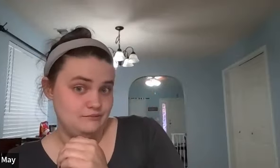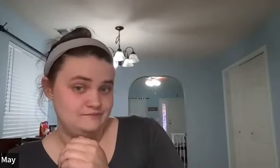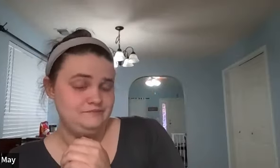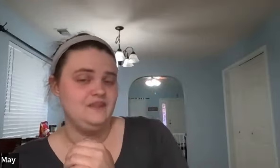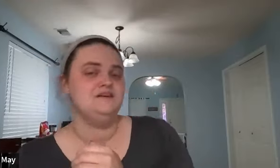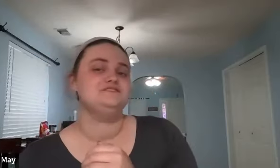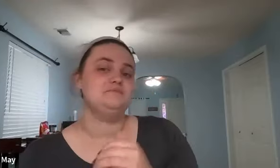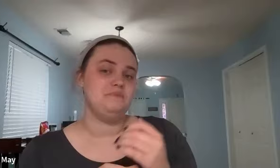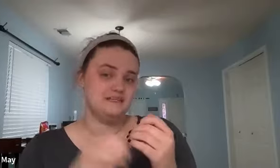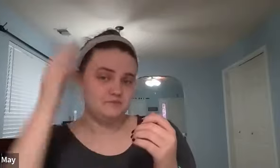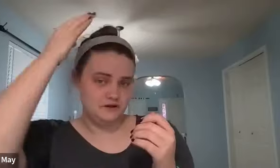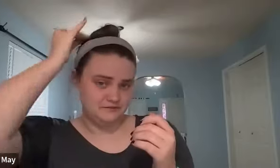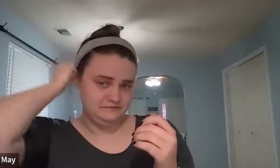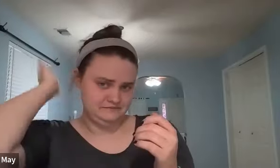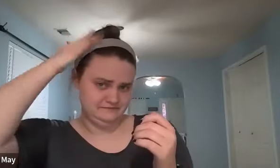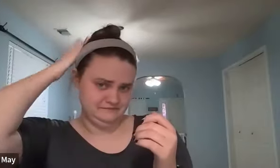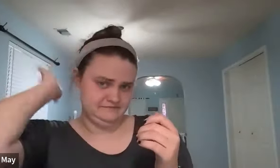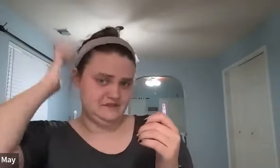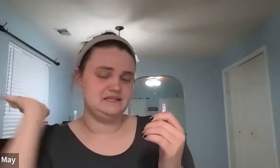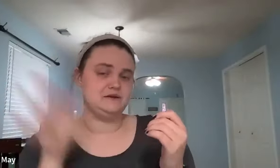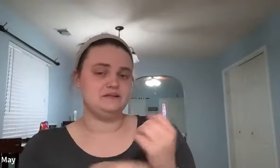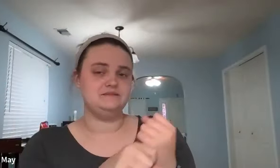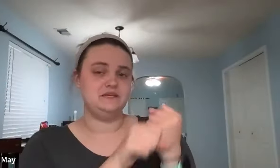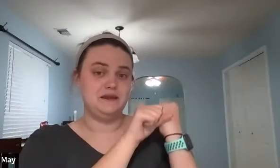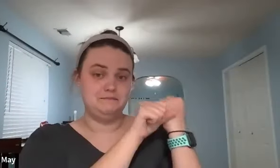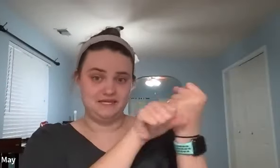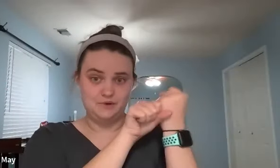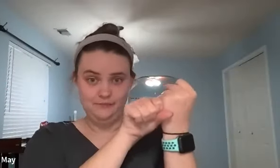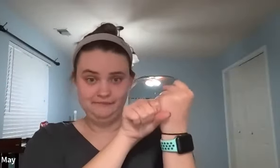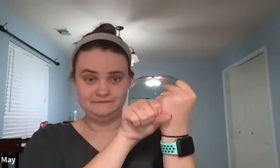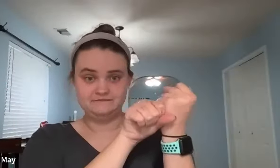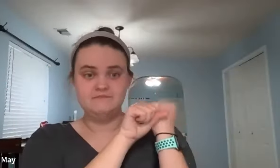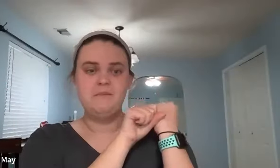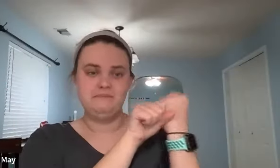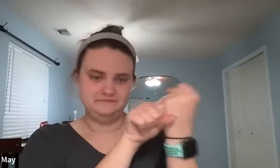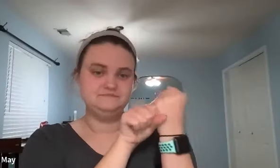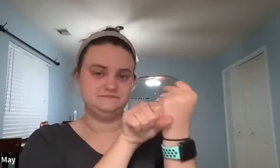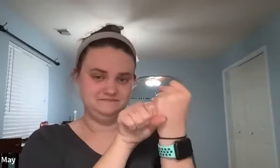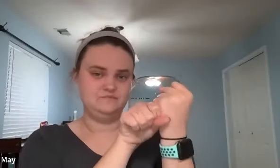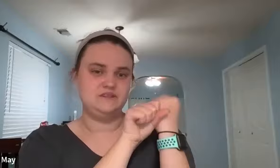baseball. So baseball is going to be baseball with the